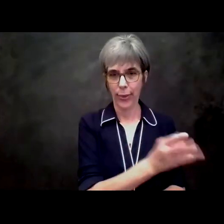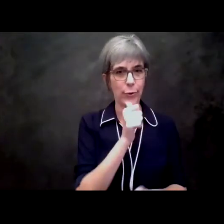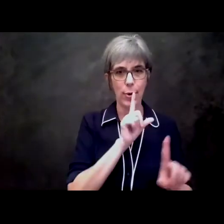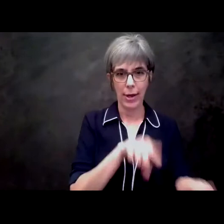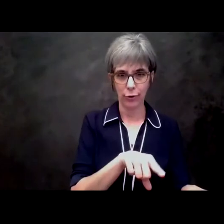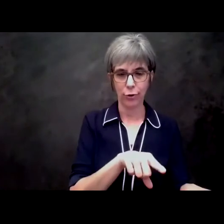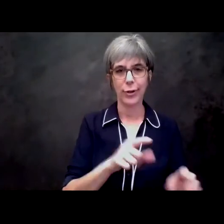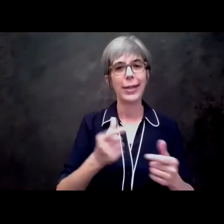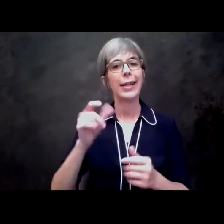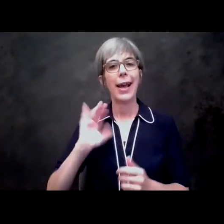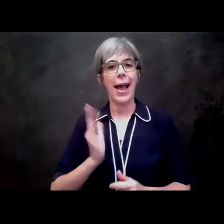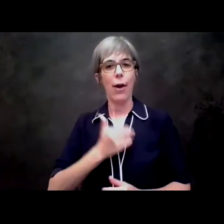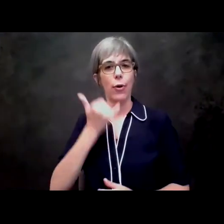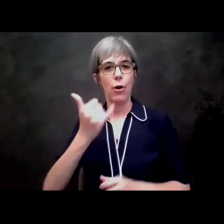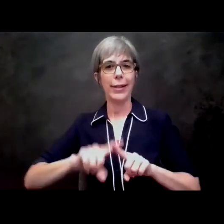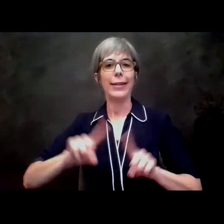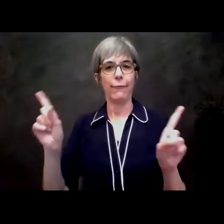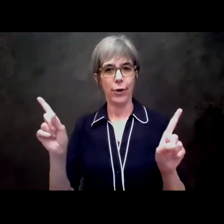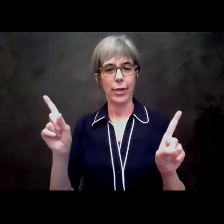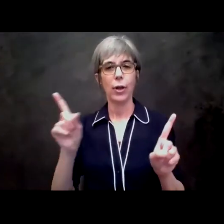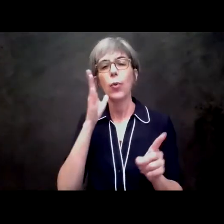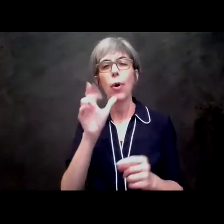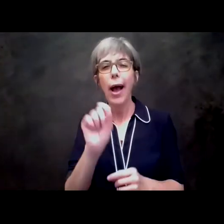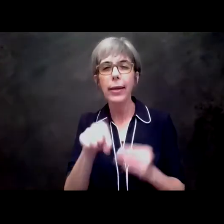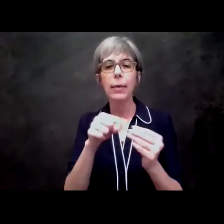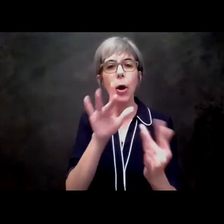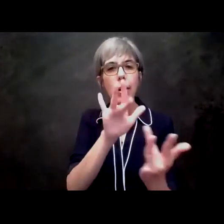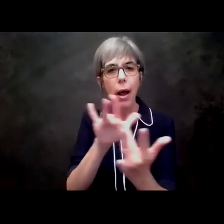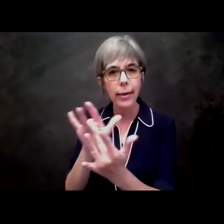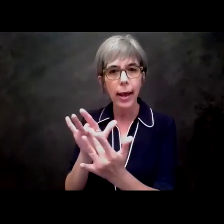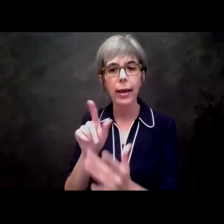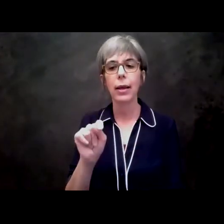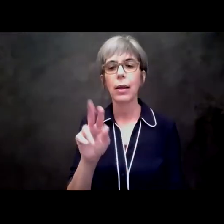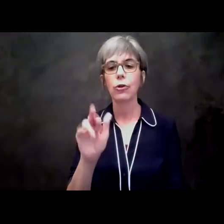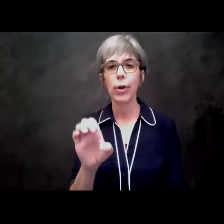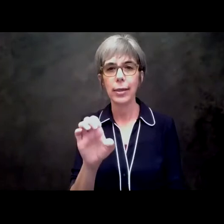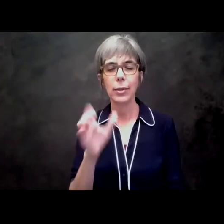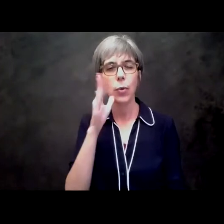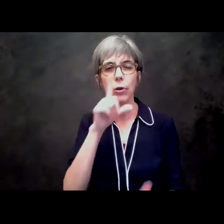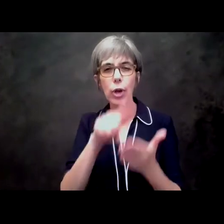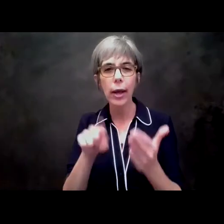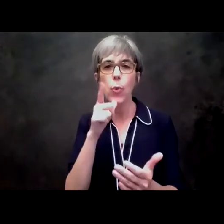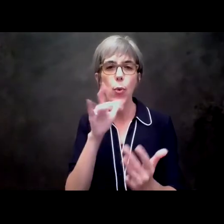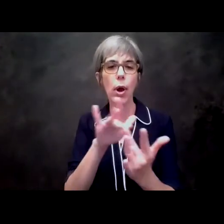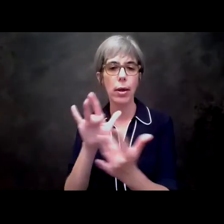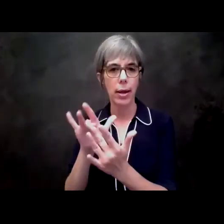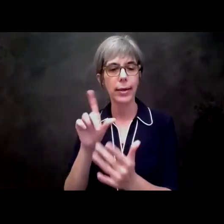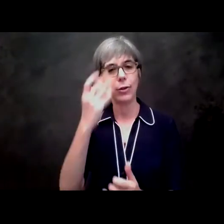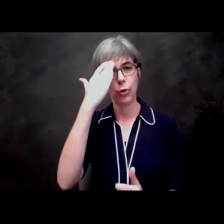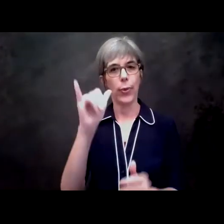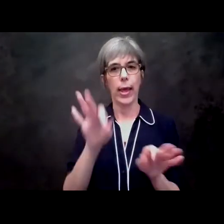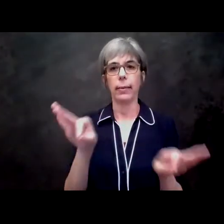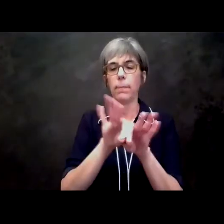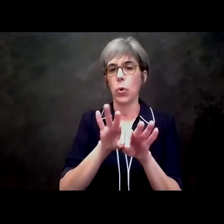taken advantage of, but we still do need the information. Our legitimate contact tracers do need the important information.